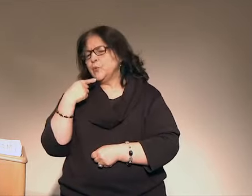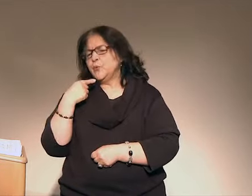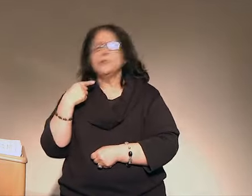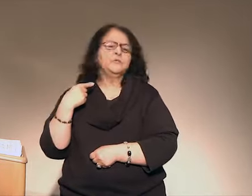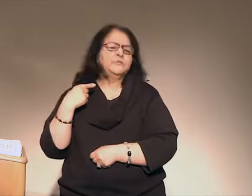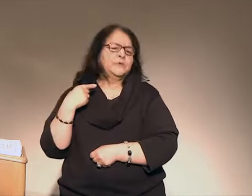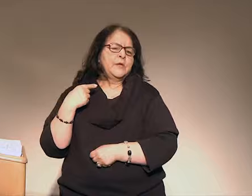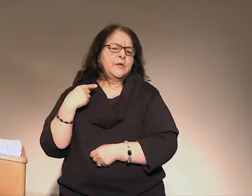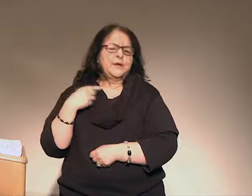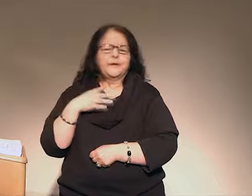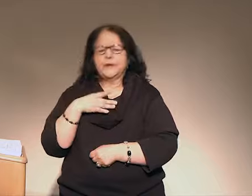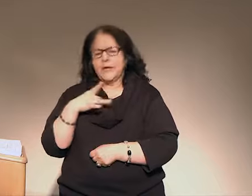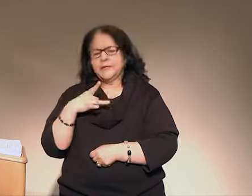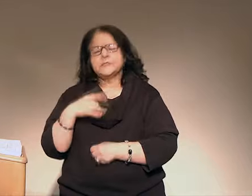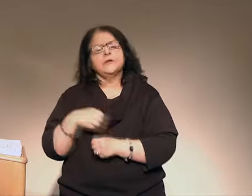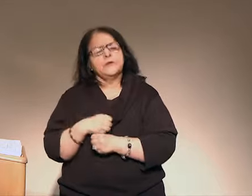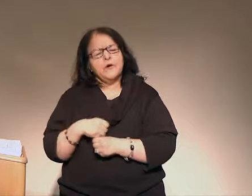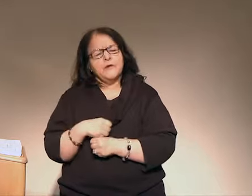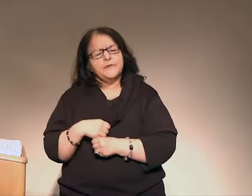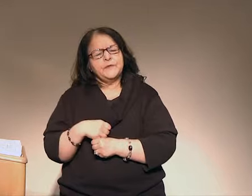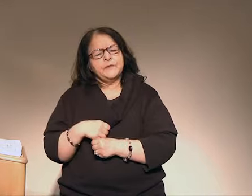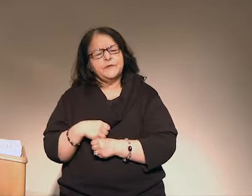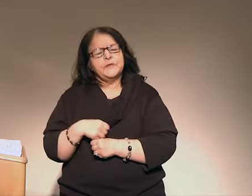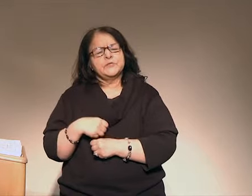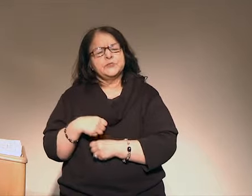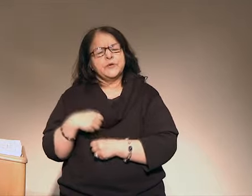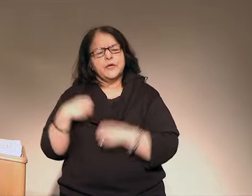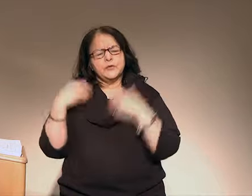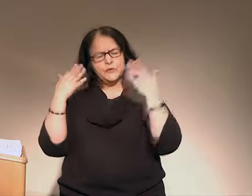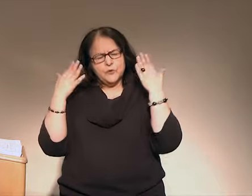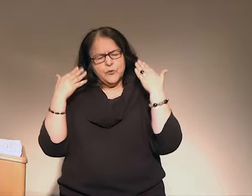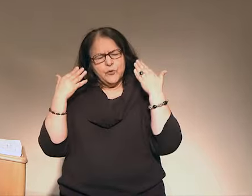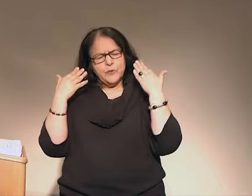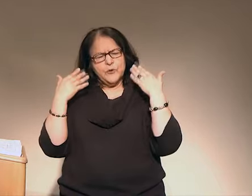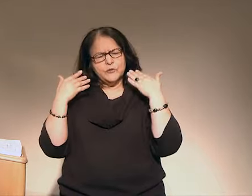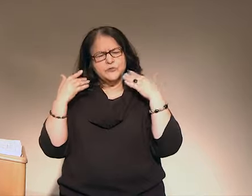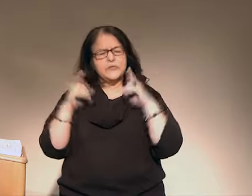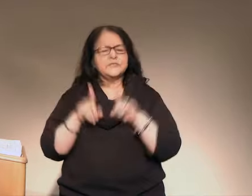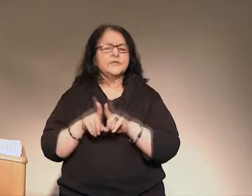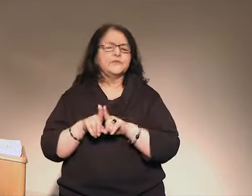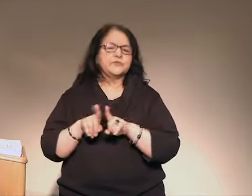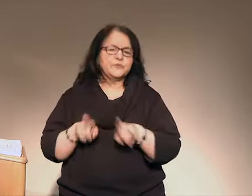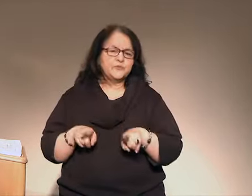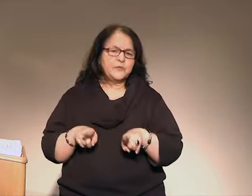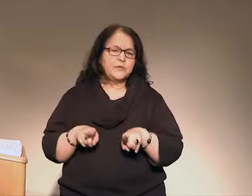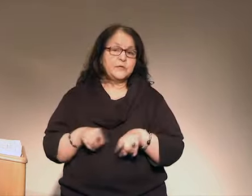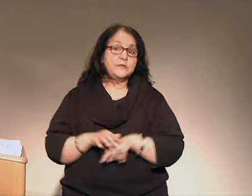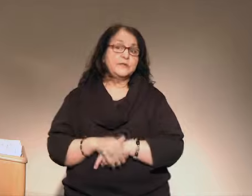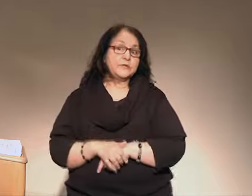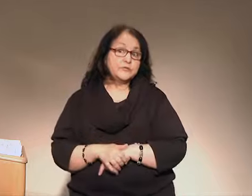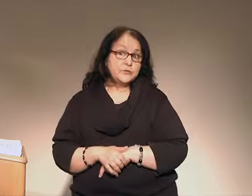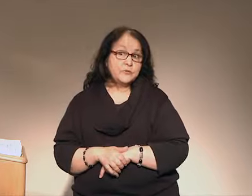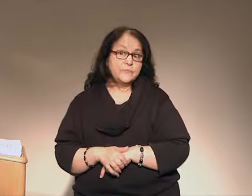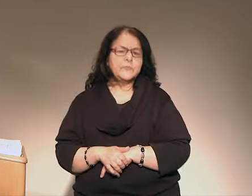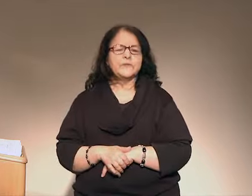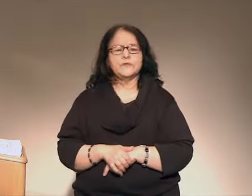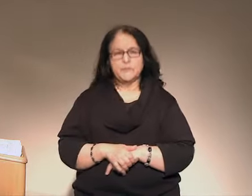who likes coffee. So again, you lower your eyebrows. So that's the difference between the yes, no, and the